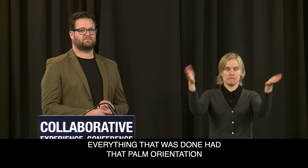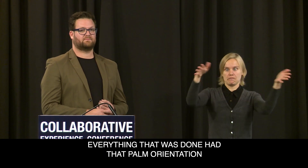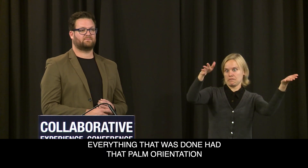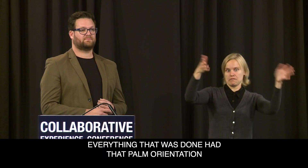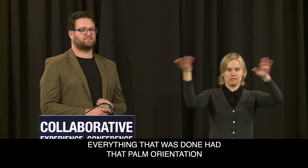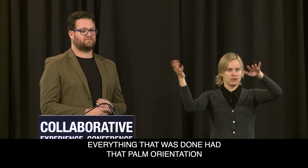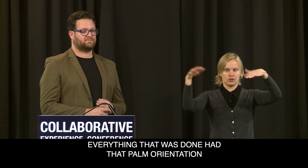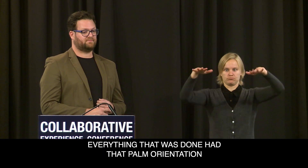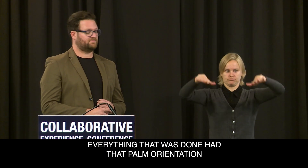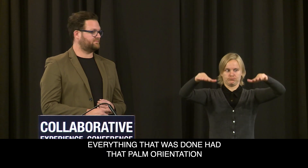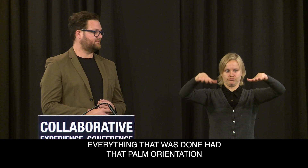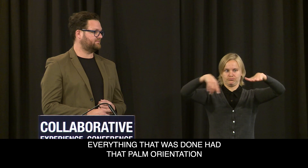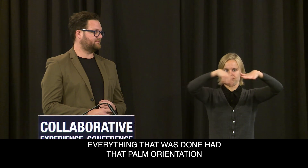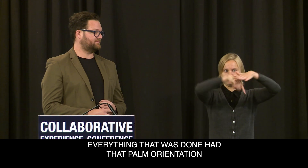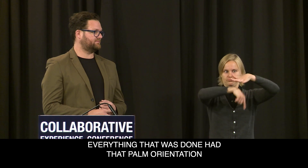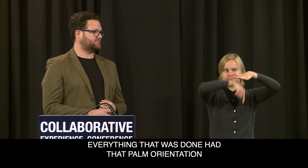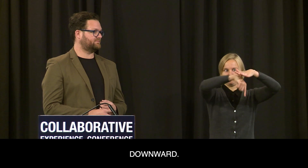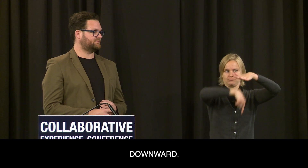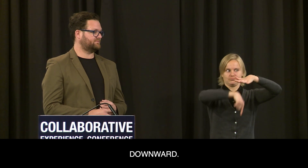done had that palm orientation downward.